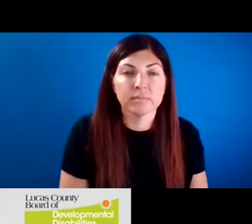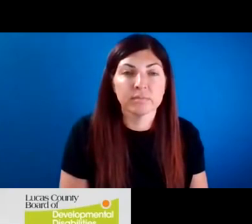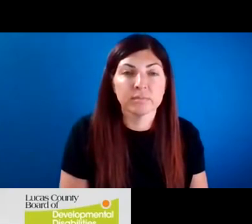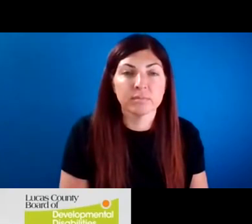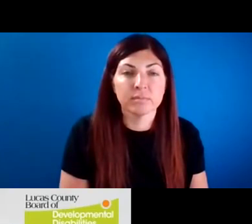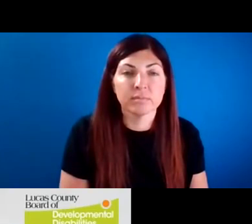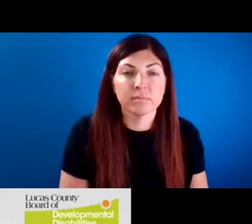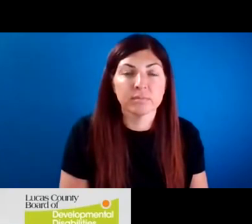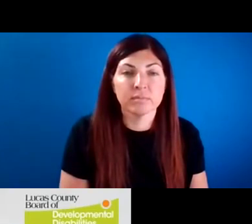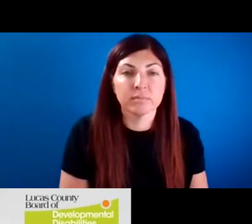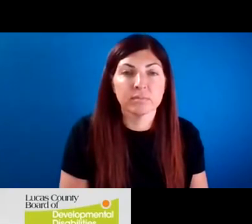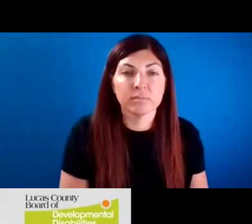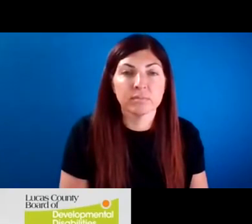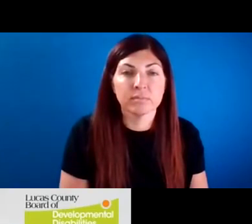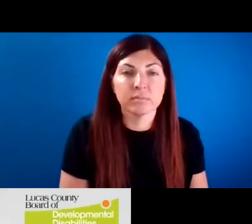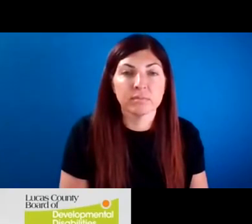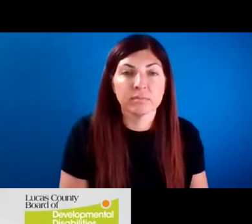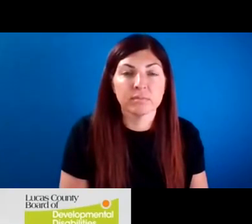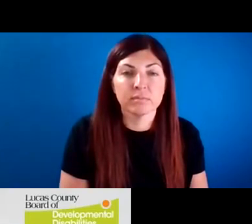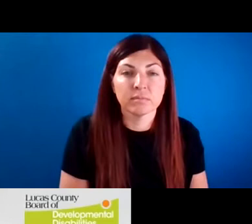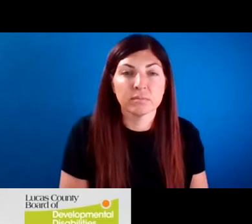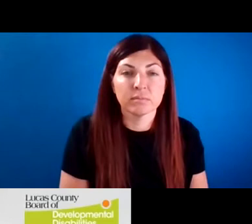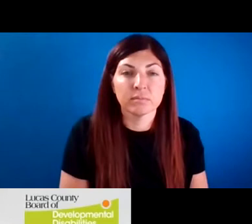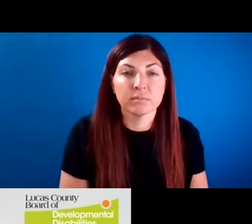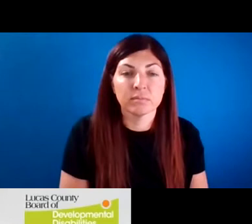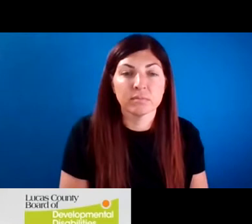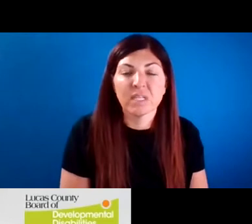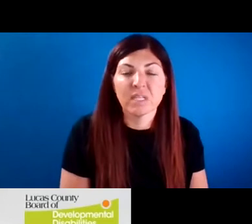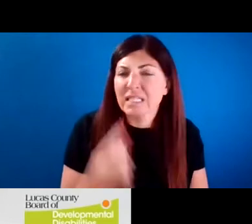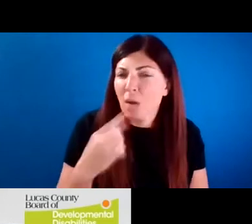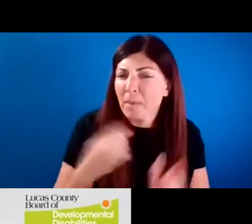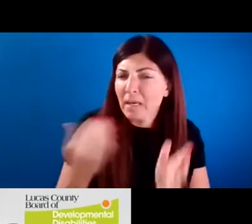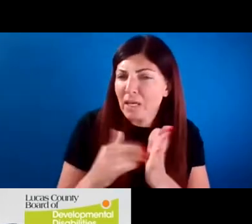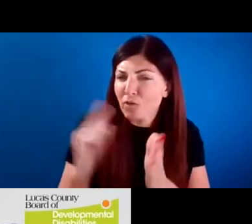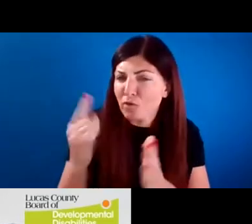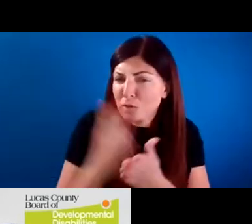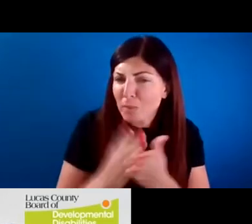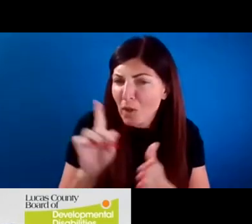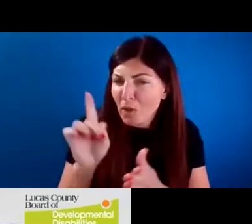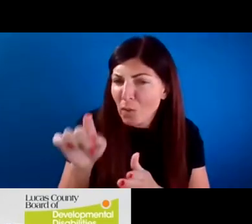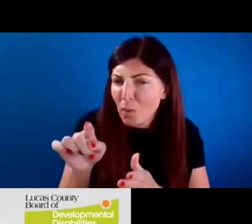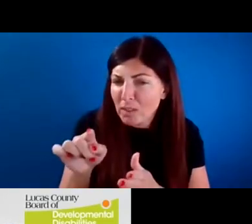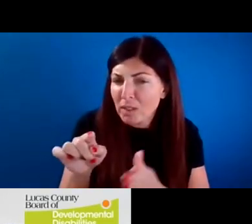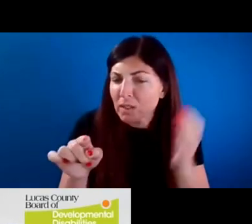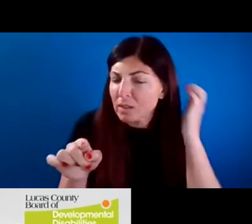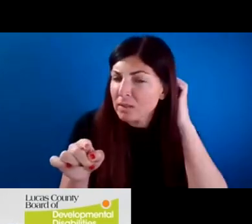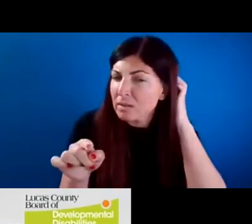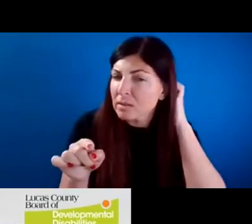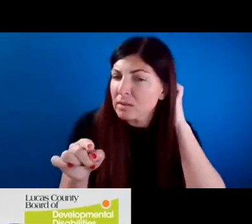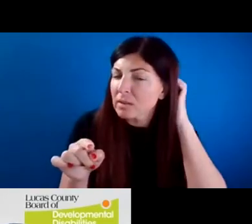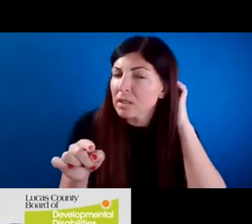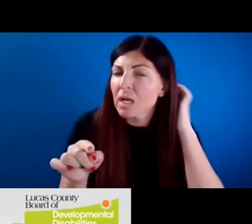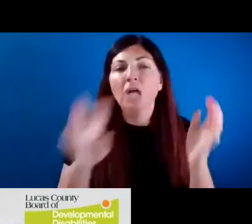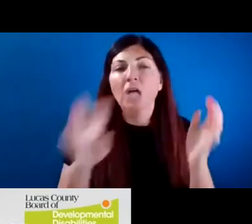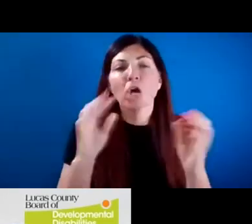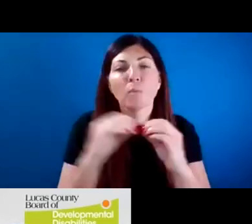I'm sorry, remind me one more time, what was the first part of your question? So if you could talk more broadly about